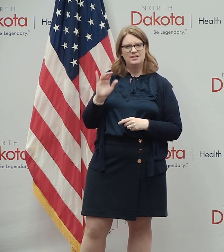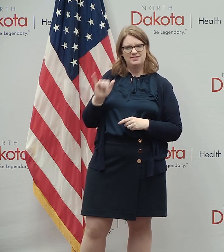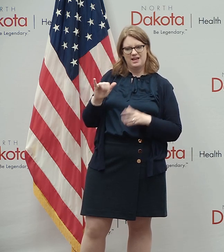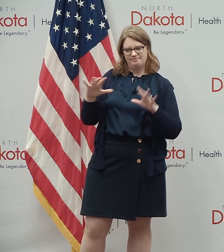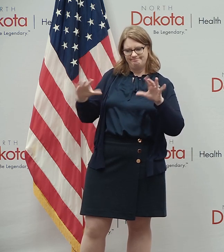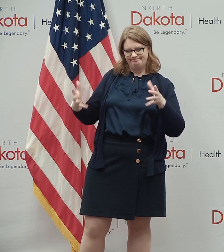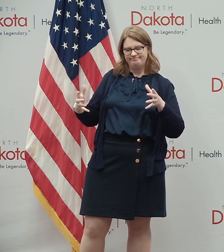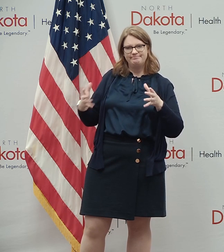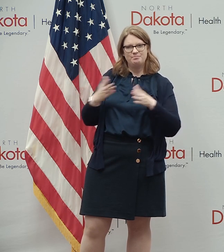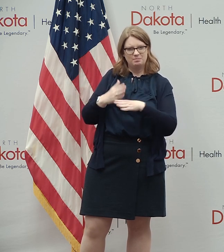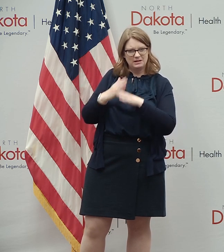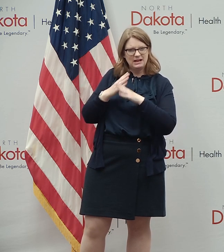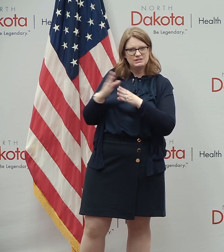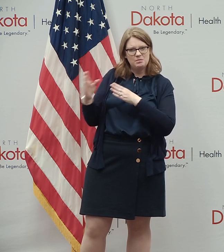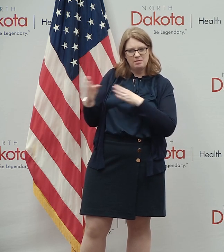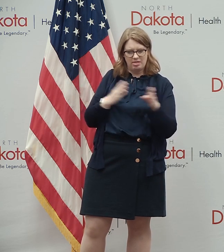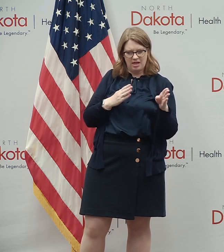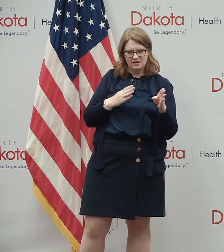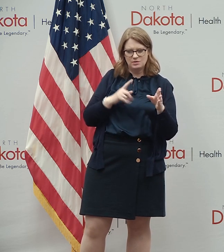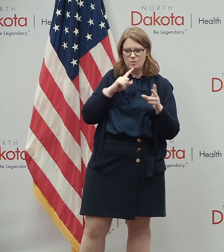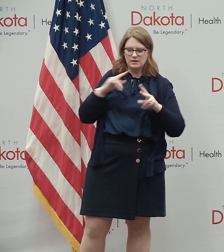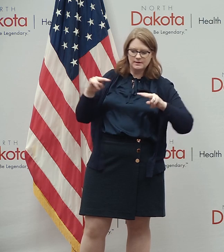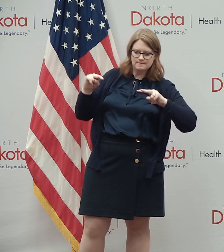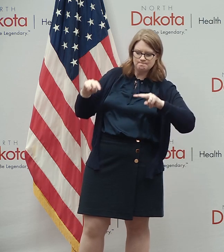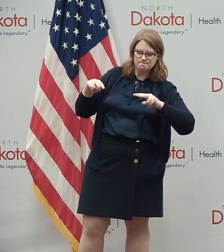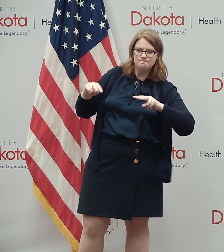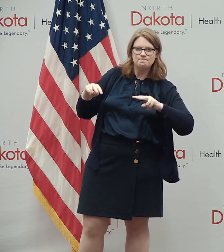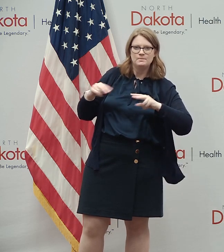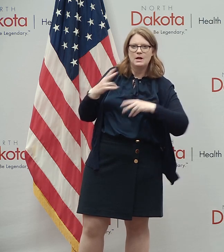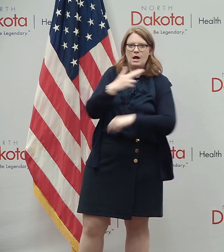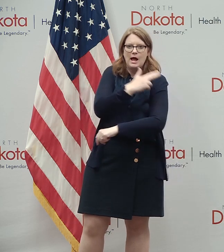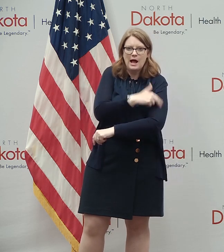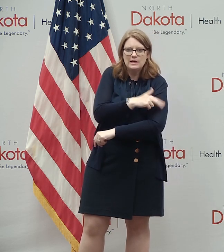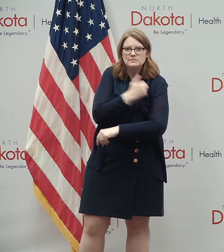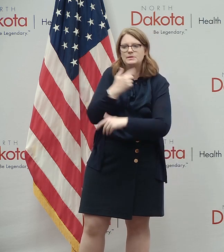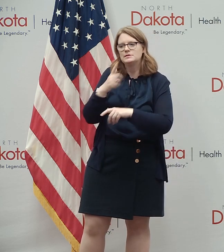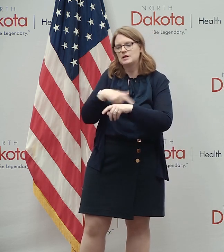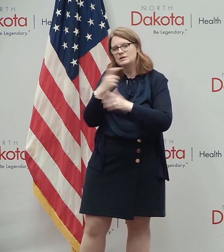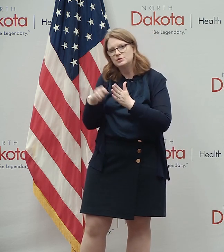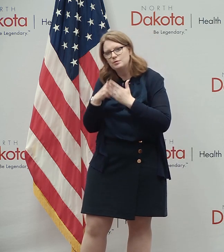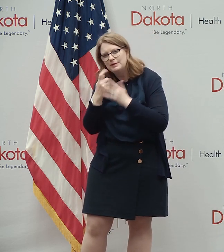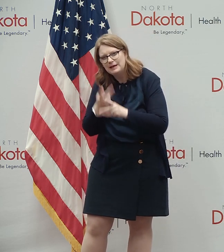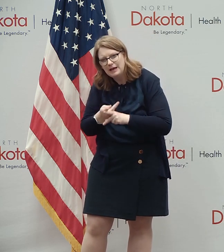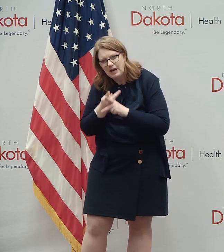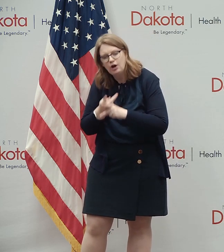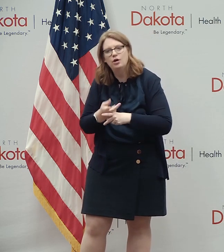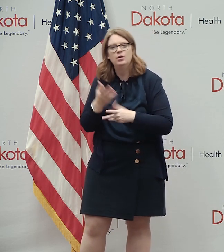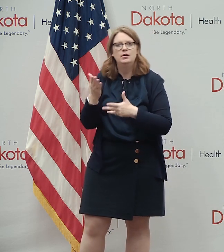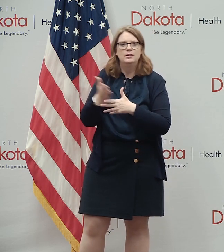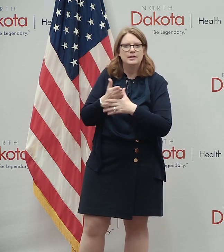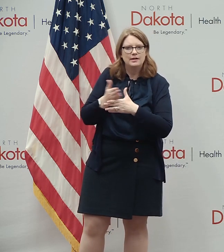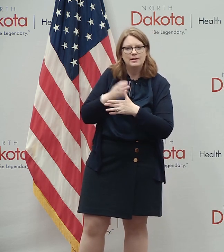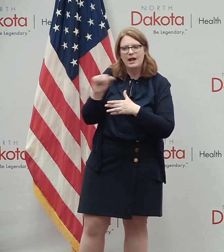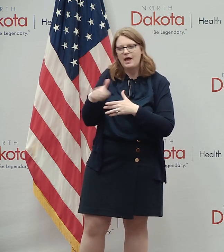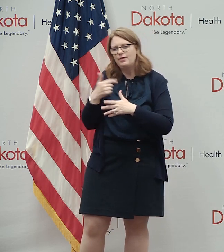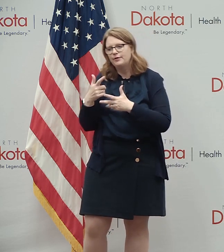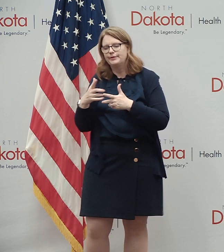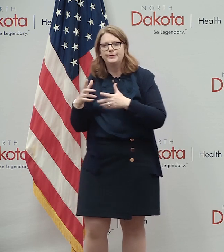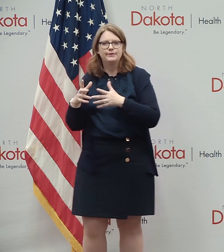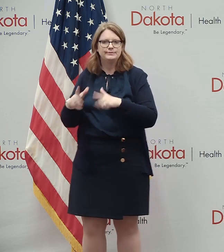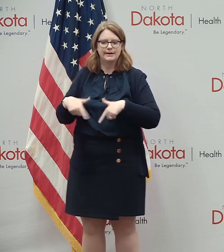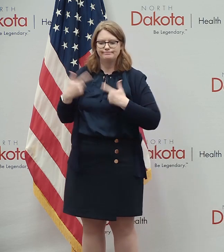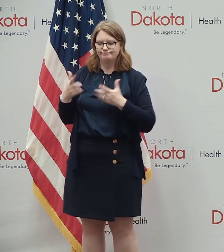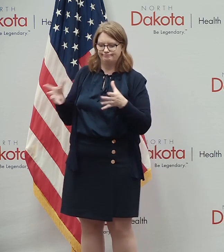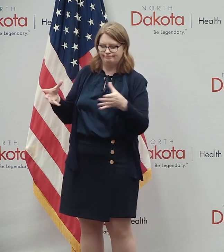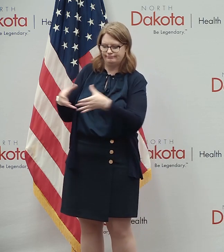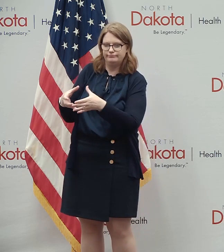Population Protection Plan, to ensure that hospitals, long-term care facilities, intermediate care, other congregate facilities had the resources to